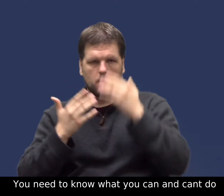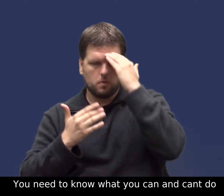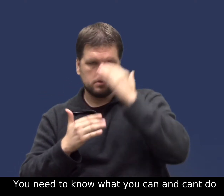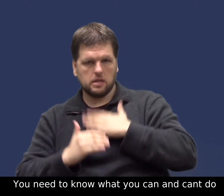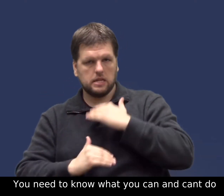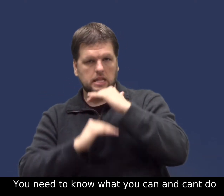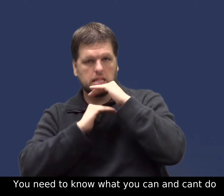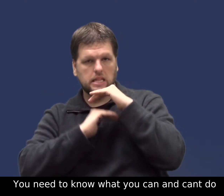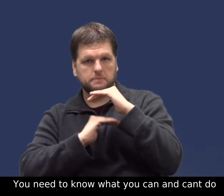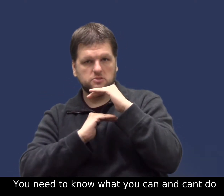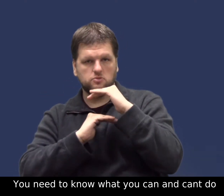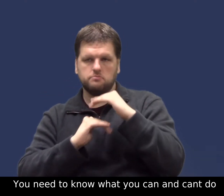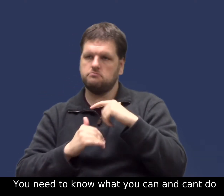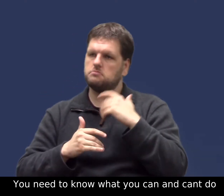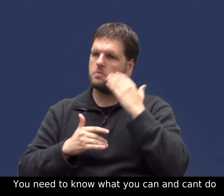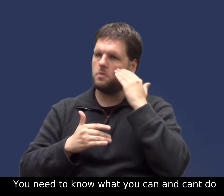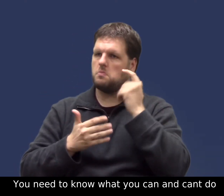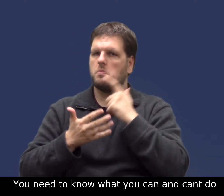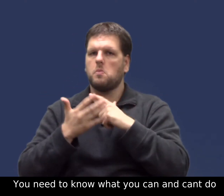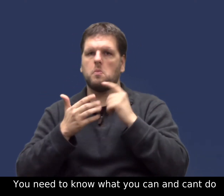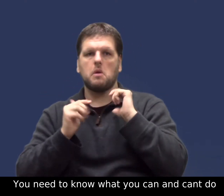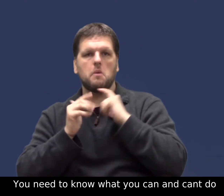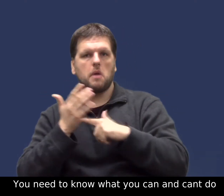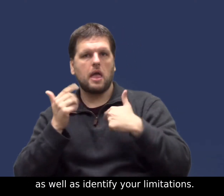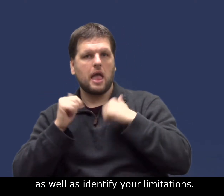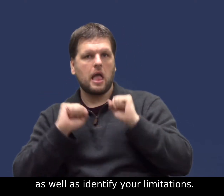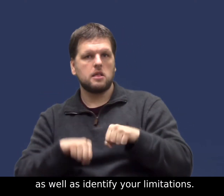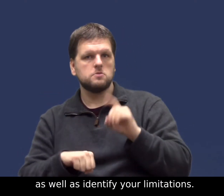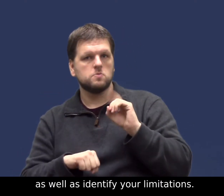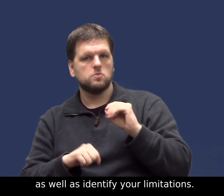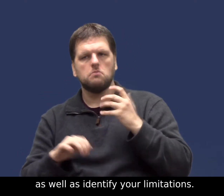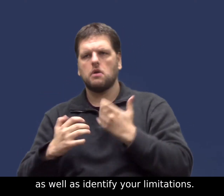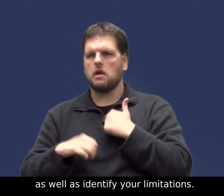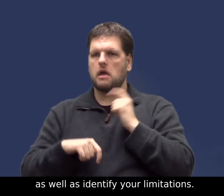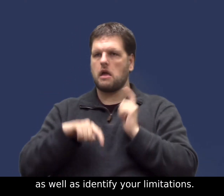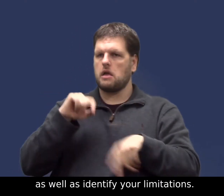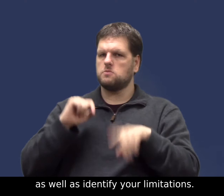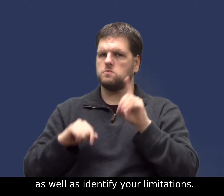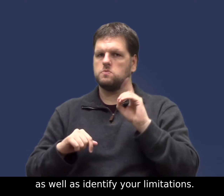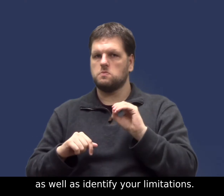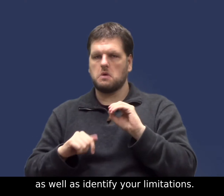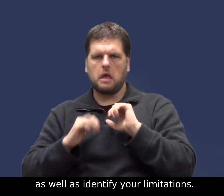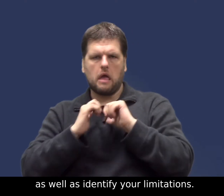know what you can and can't do, as well as identify your limitations.